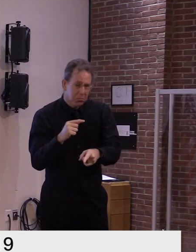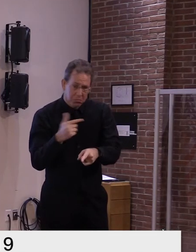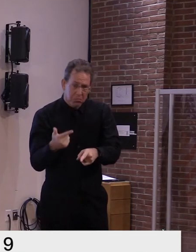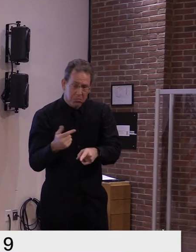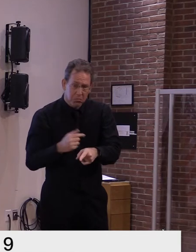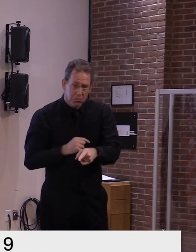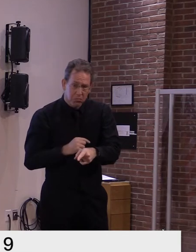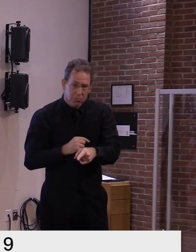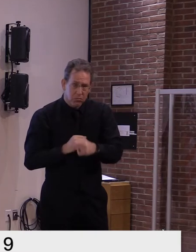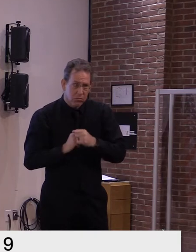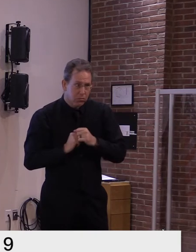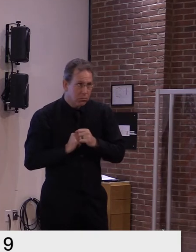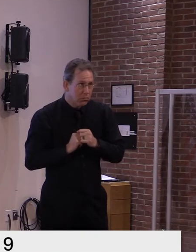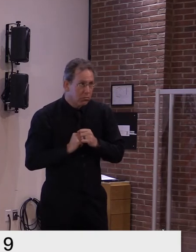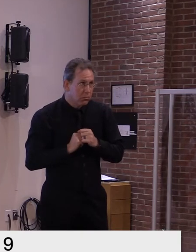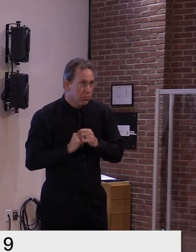place.